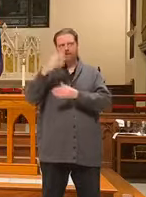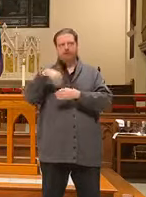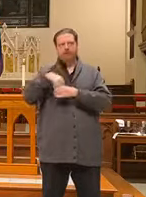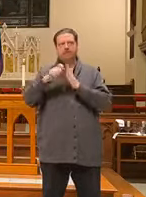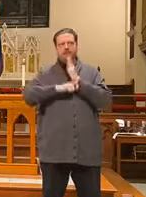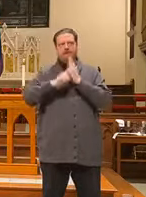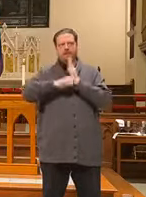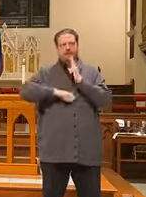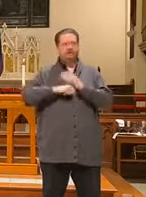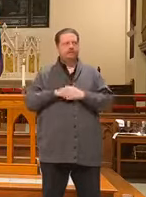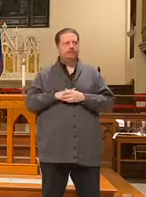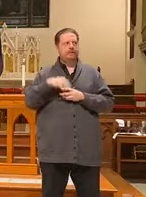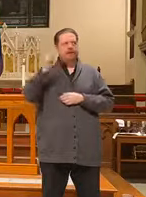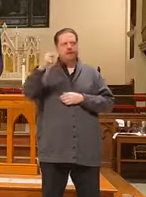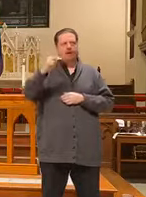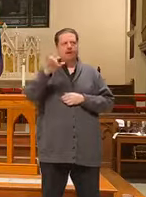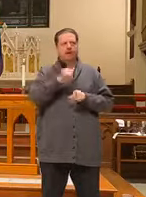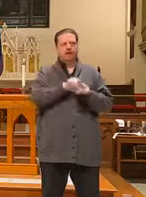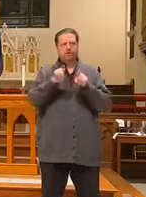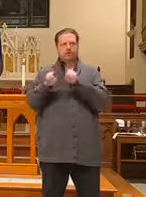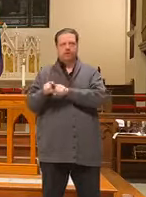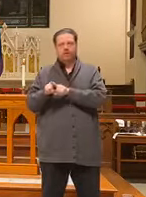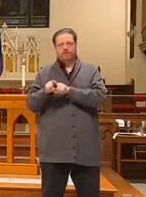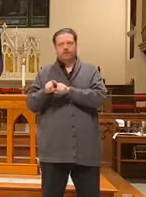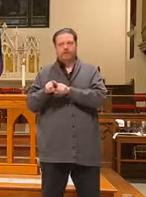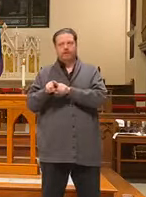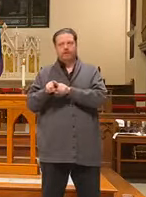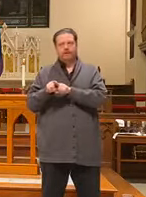bulletin. Okay, also, not to